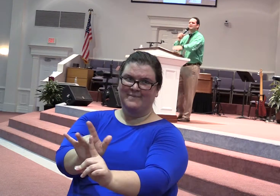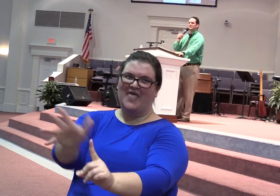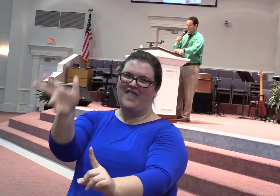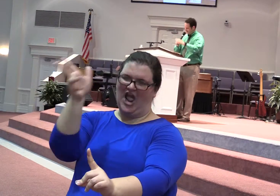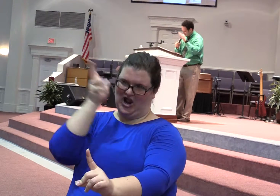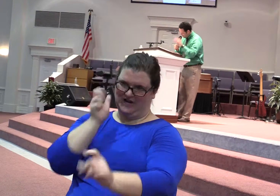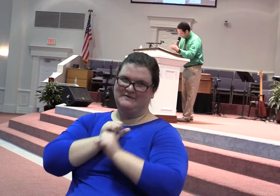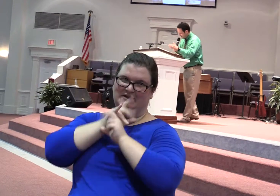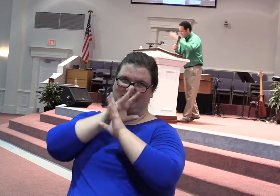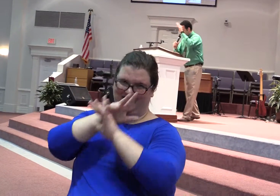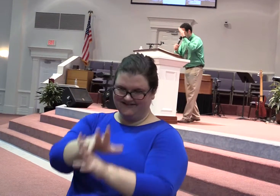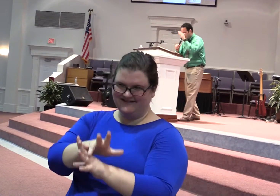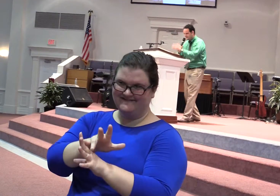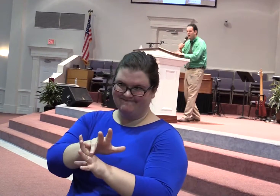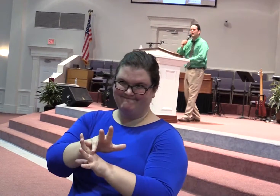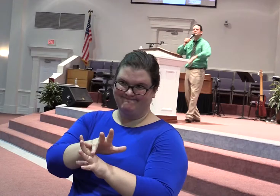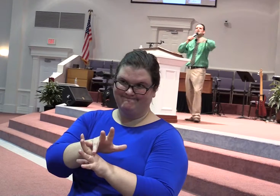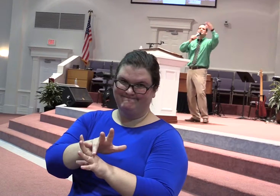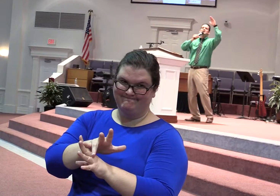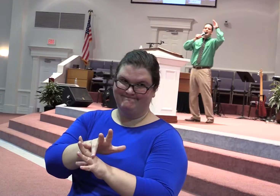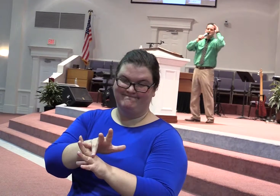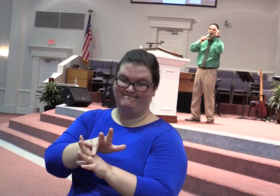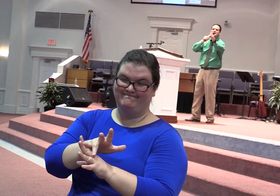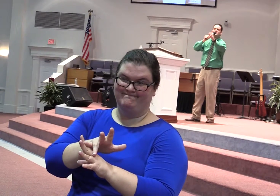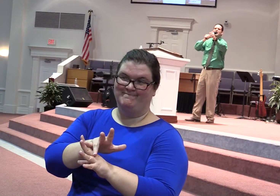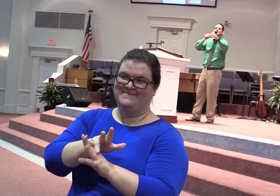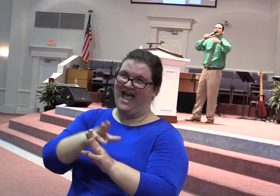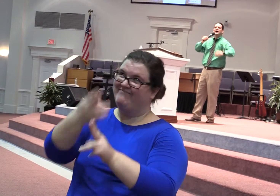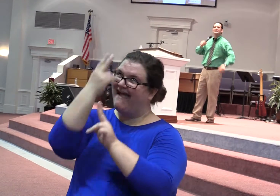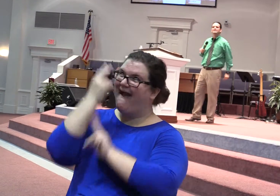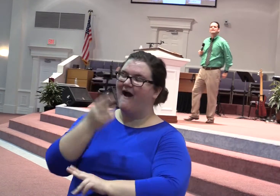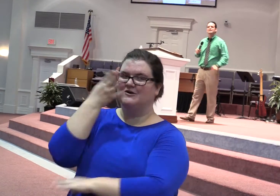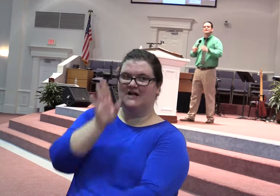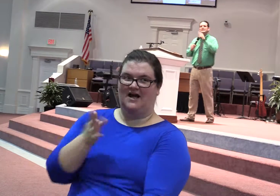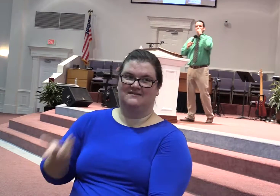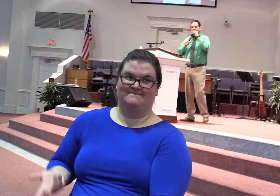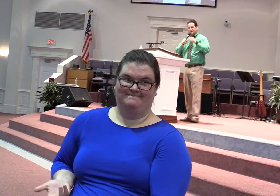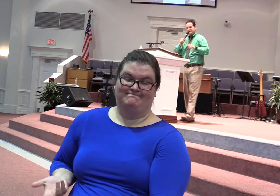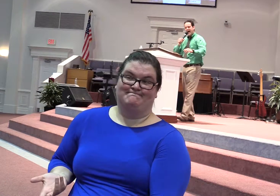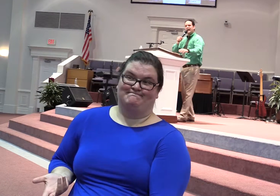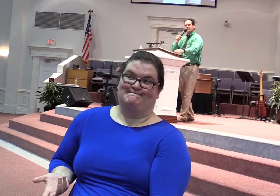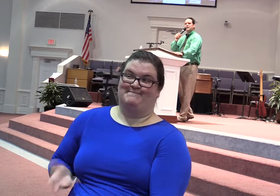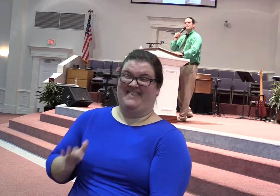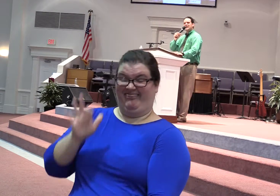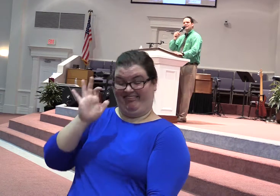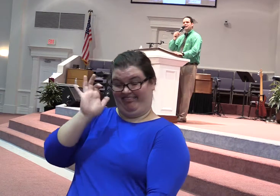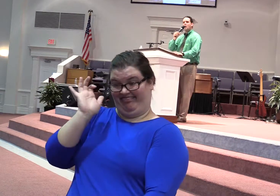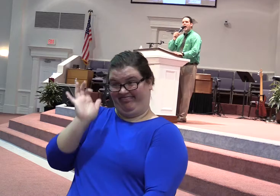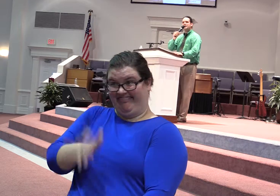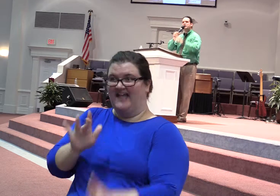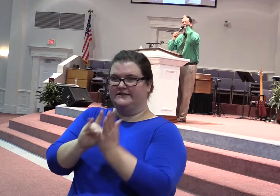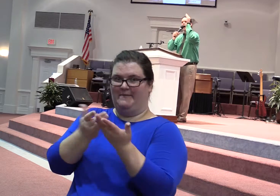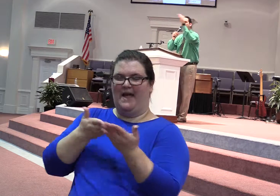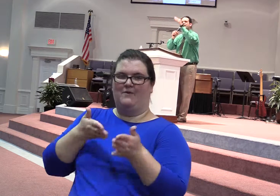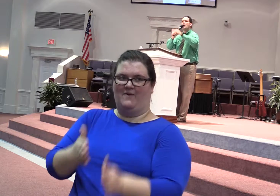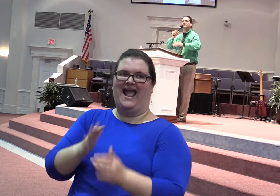46, for they heard him speak with tongue and magnify God. Amen. That is the biblical way